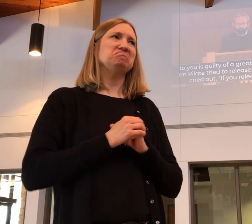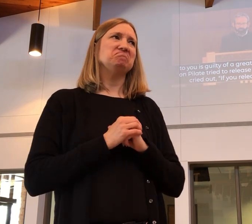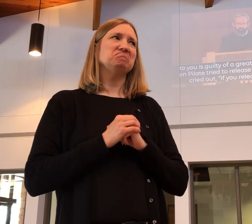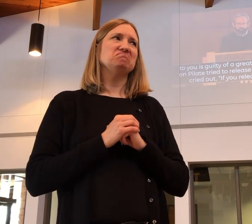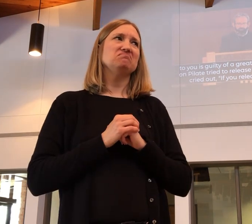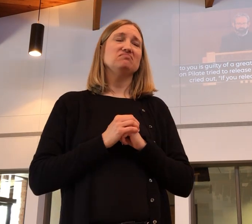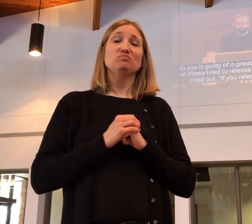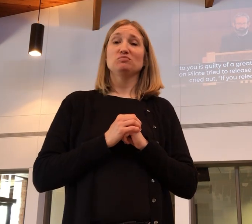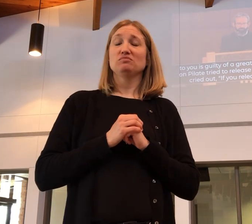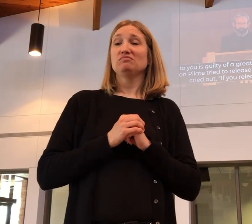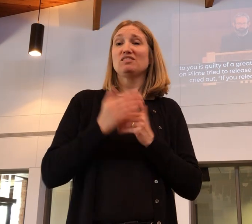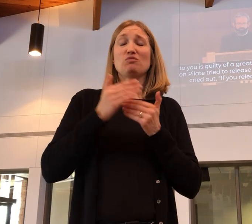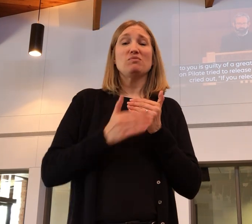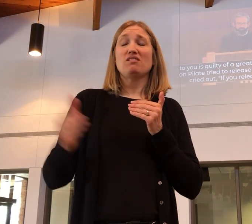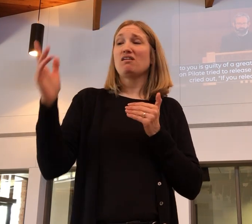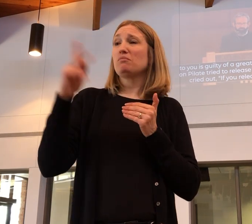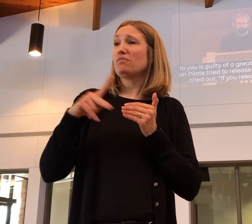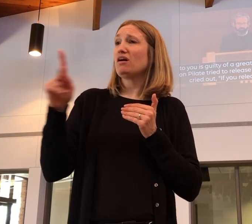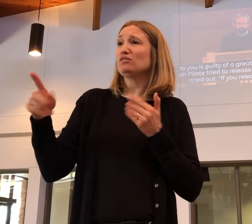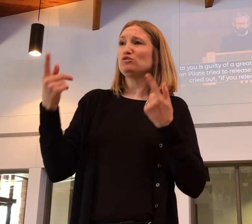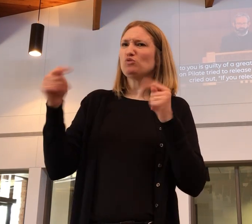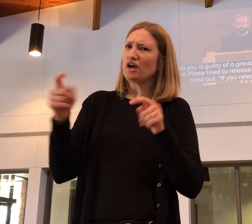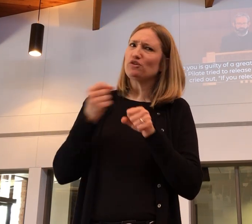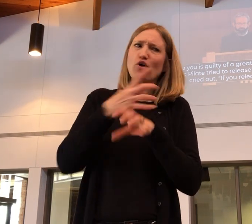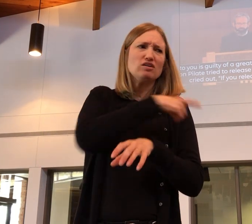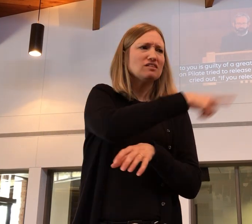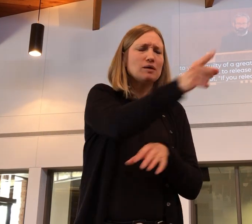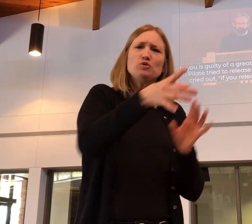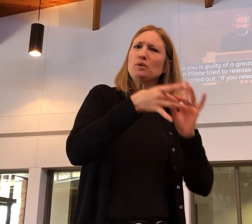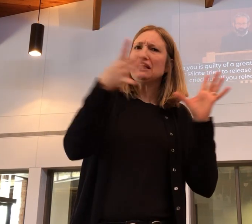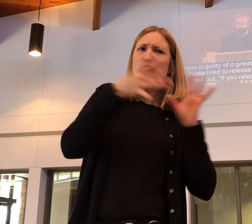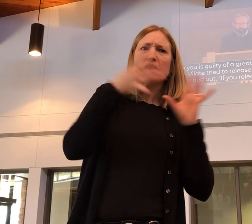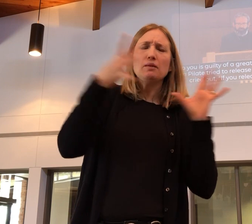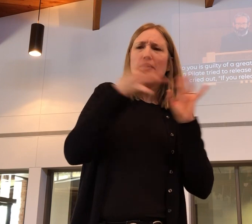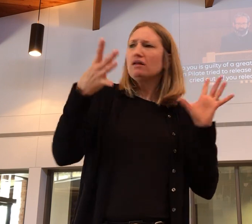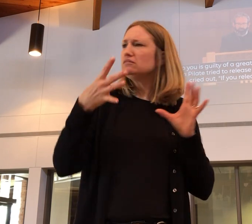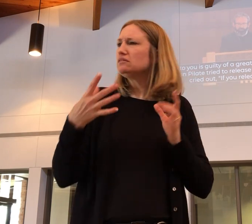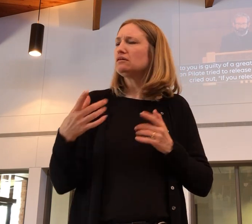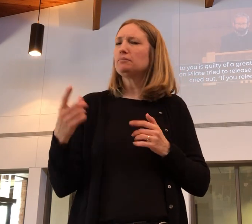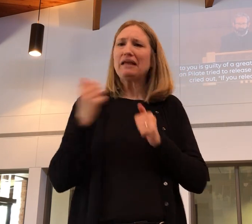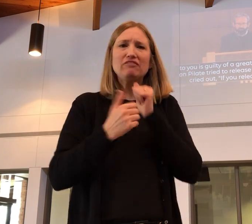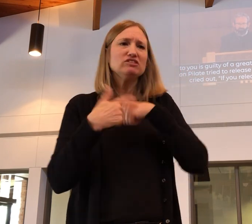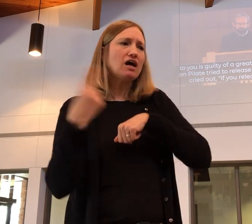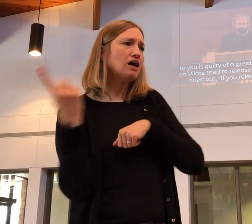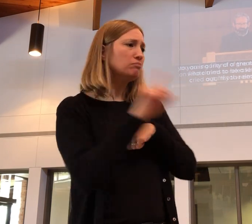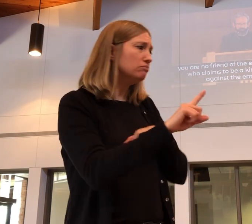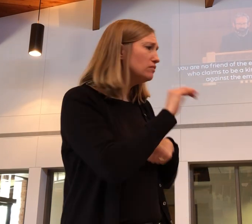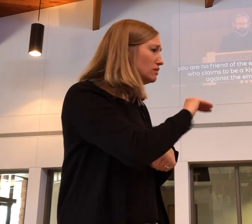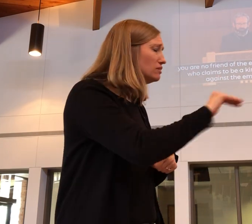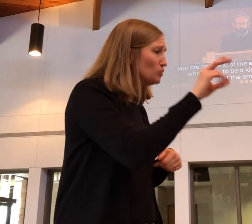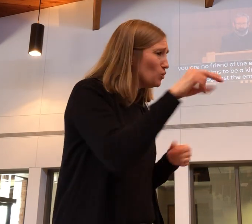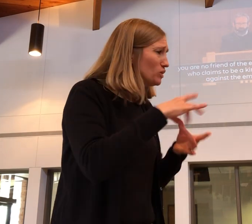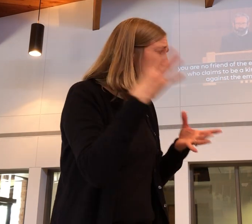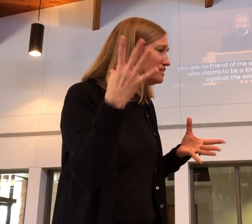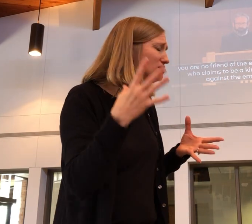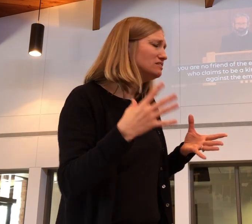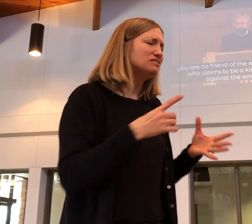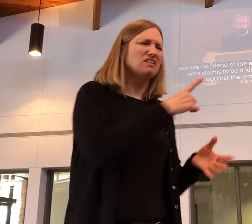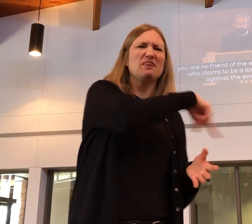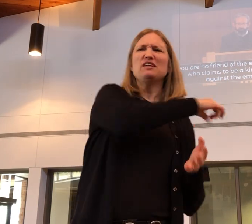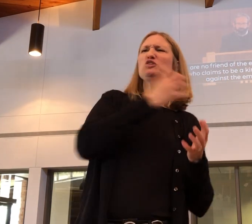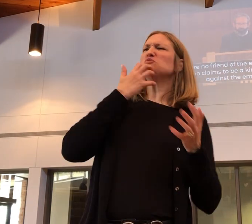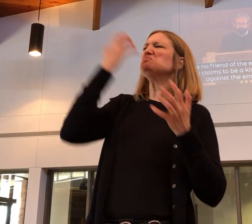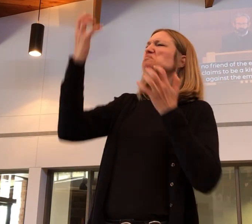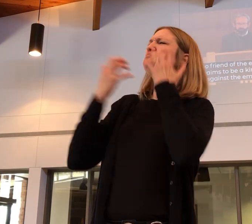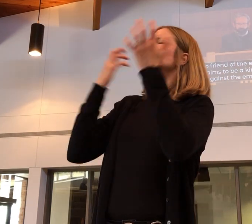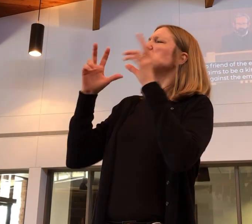From then on, Pilate tried to release him. But the Jews cried out, "If you release this man, you are no friend of the